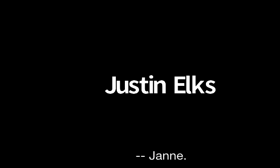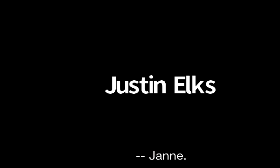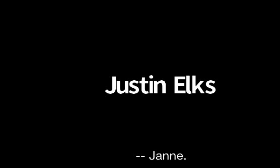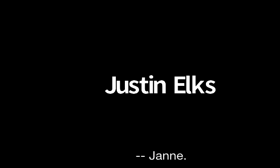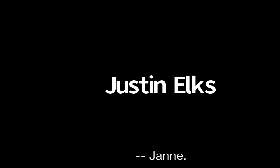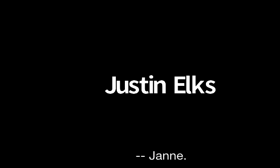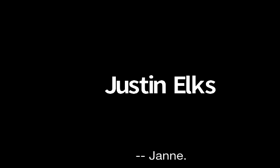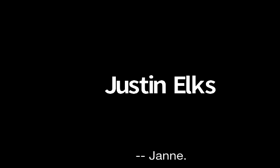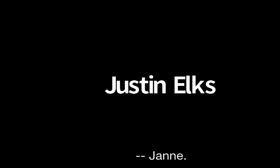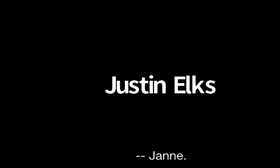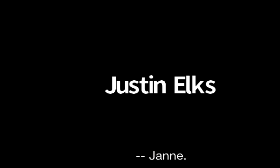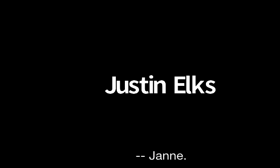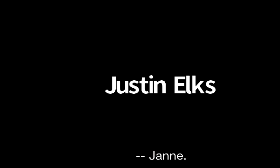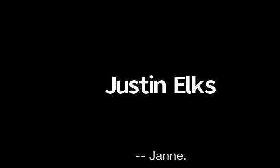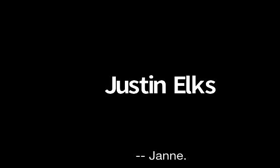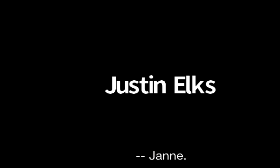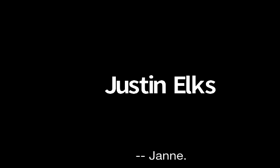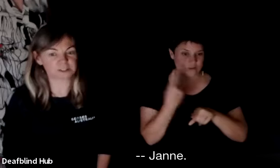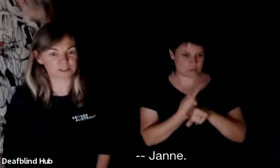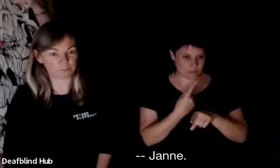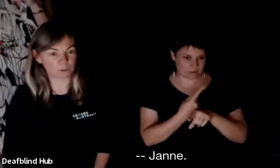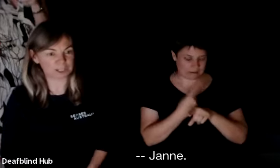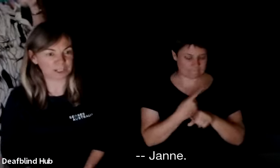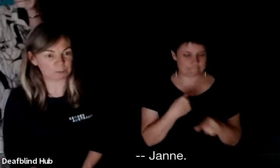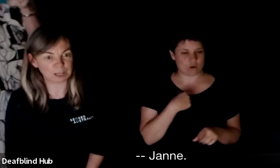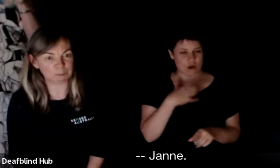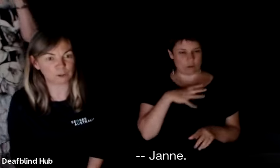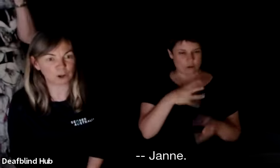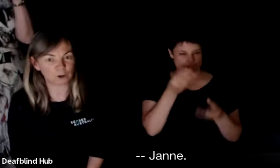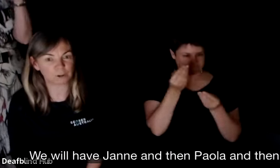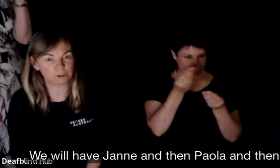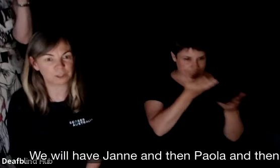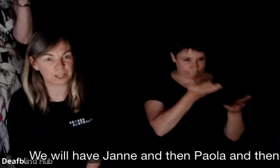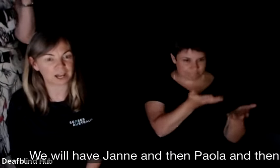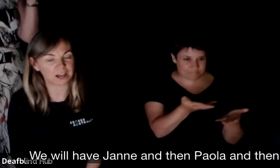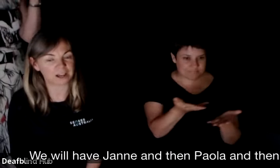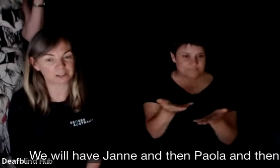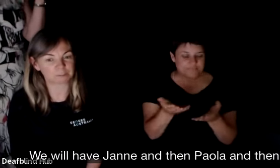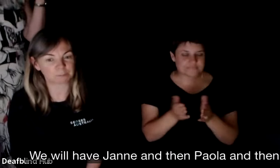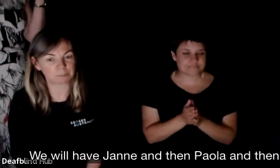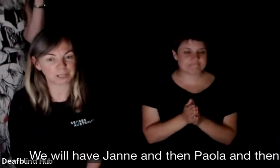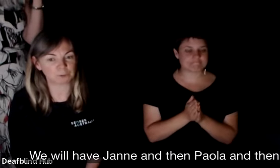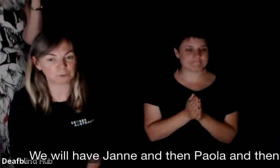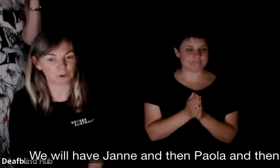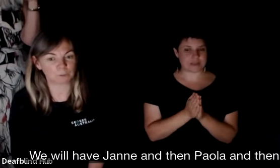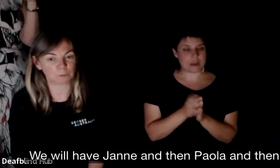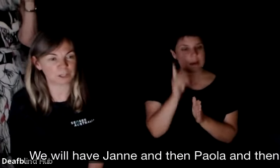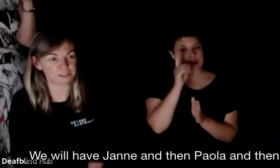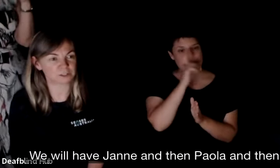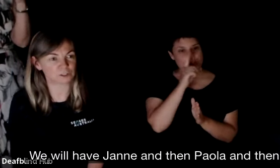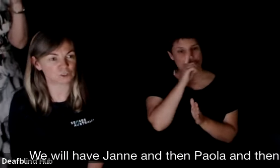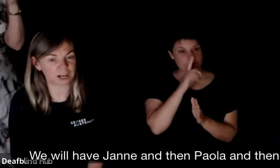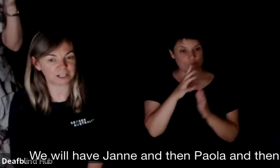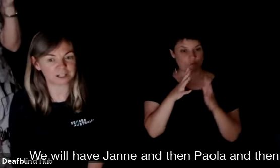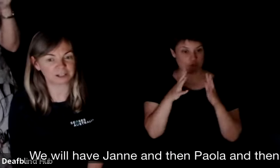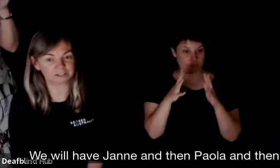Meredith speaking. I just want to let people know there are people from